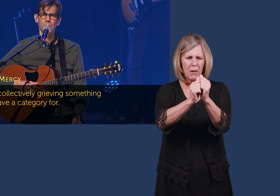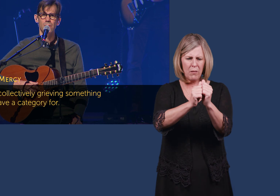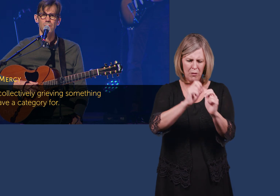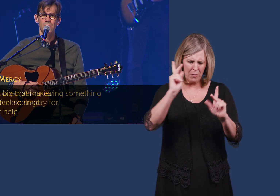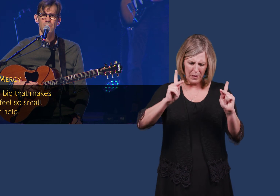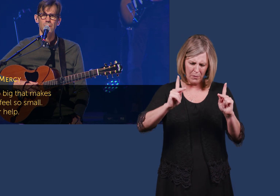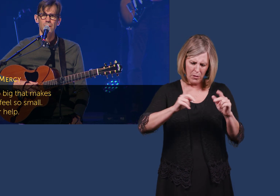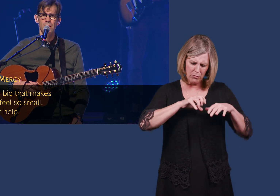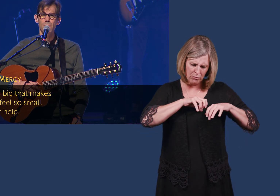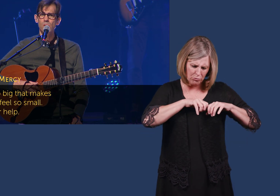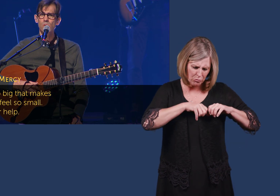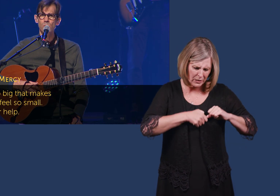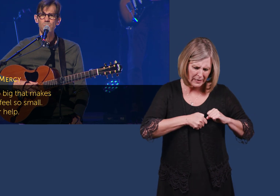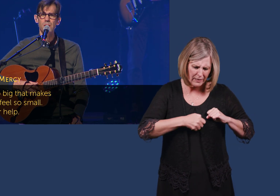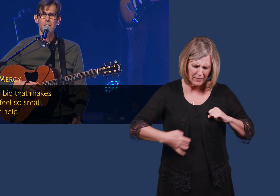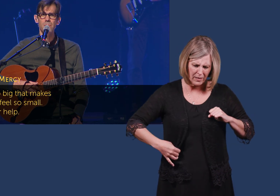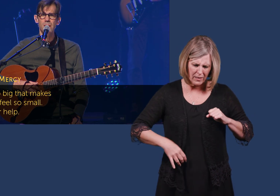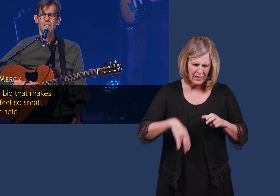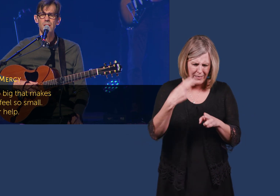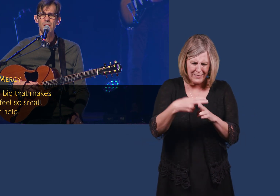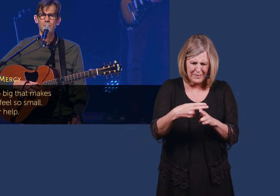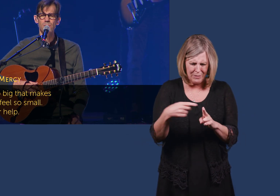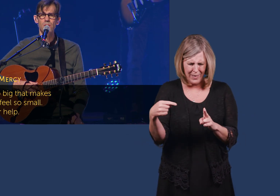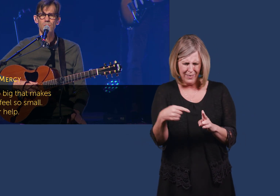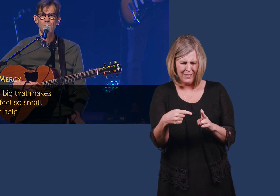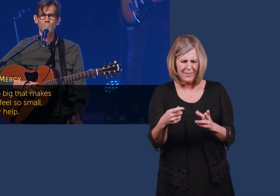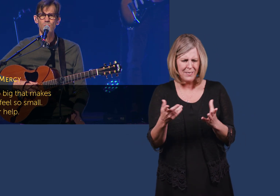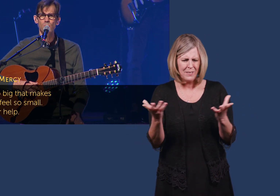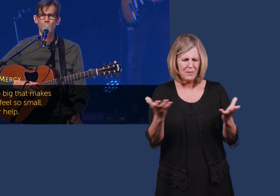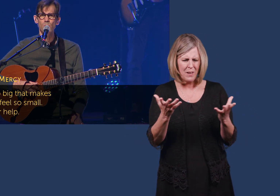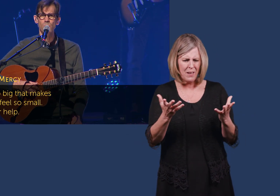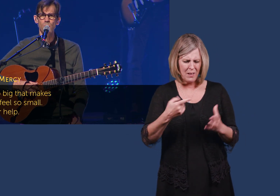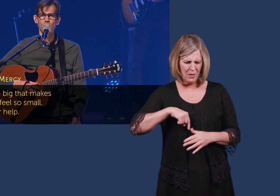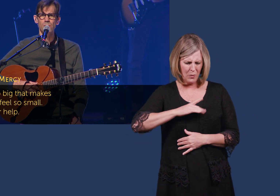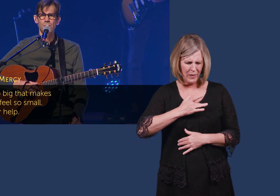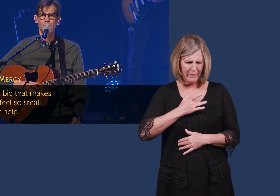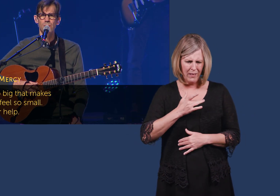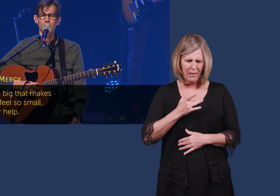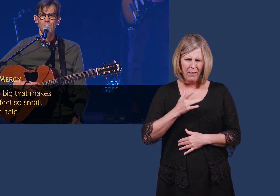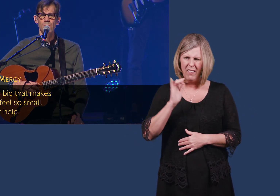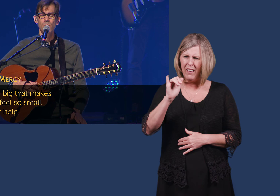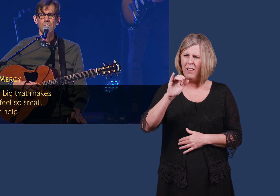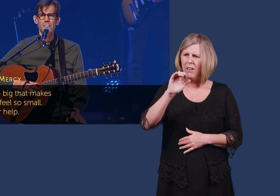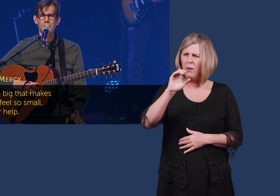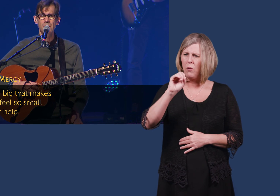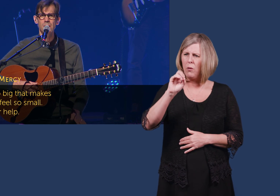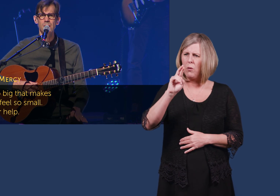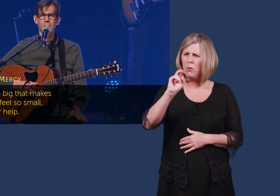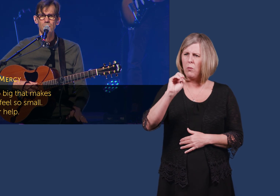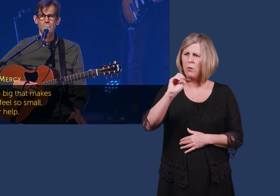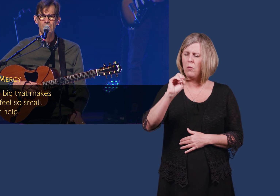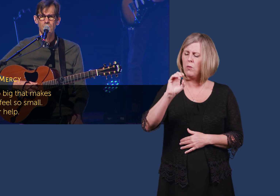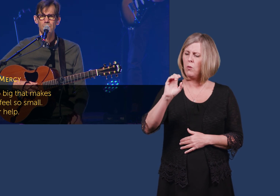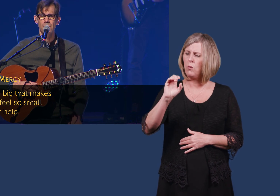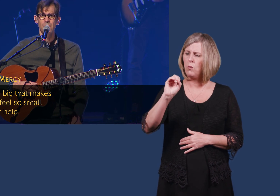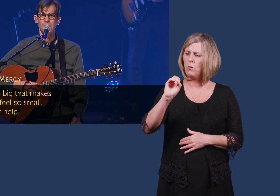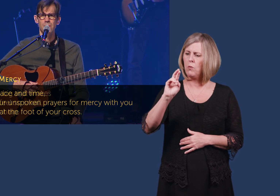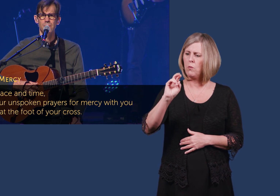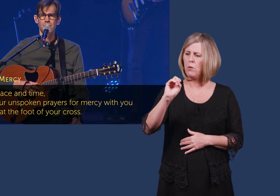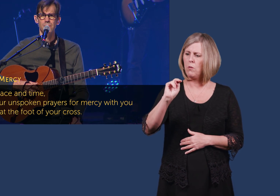for. Something so big that makes each of us feel so small. We need your